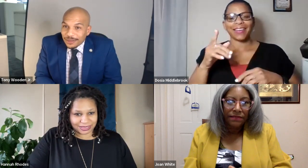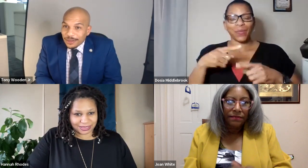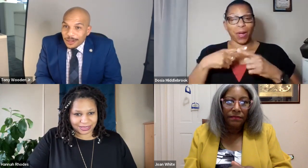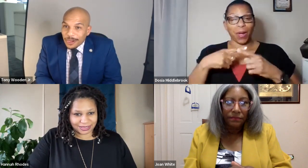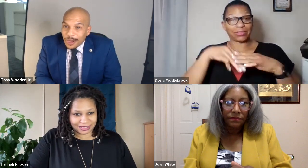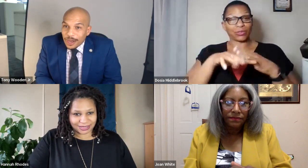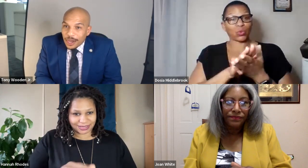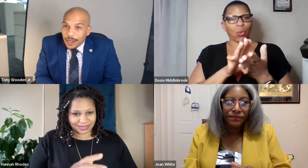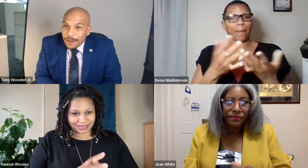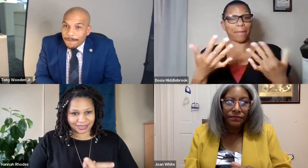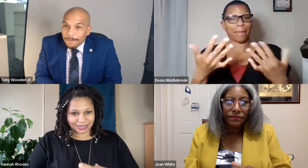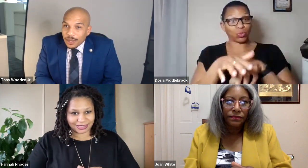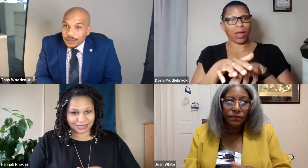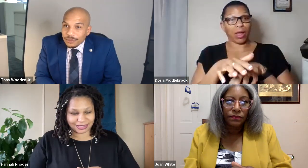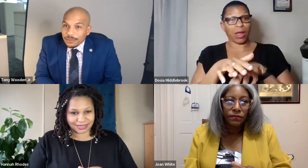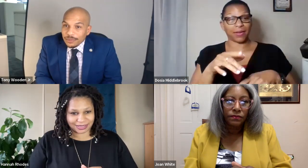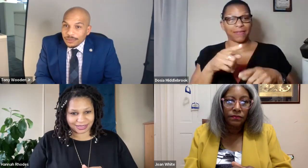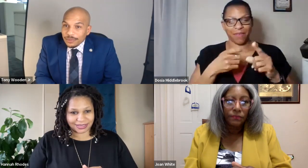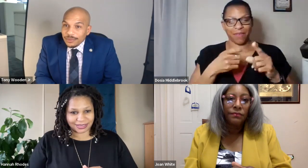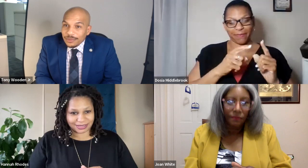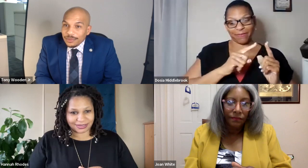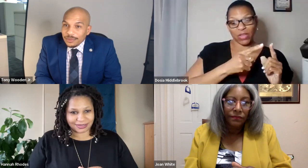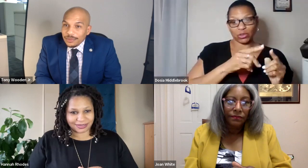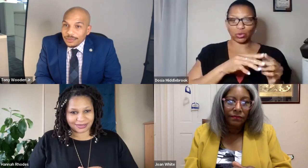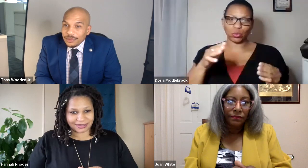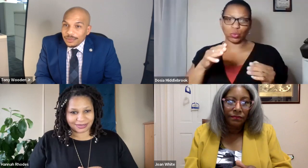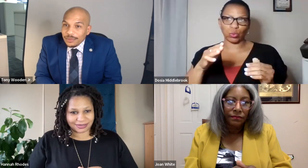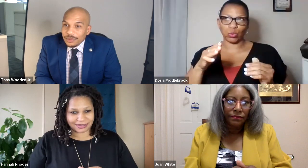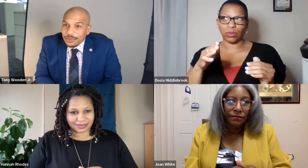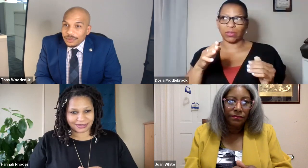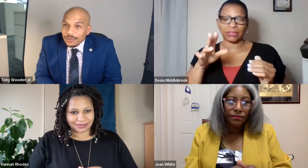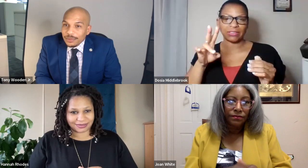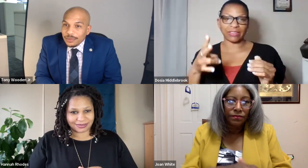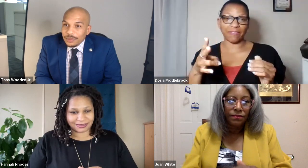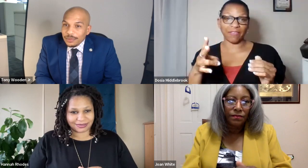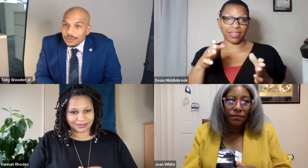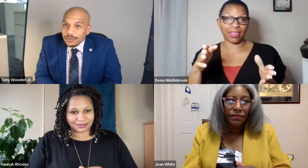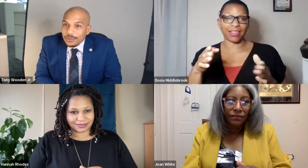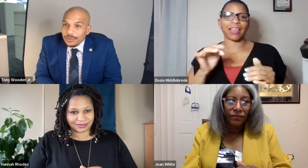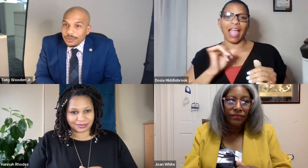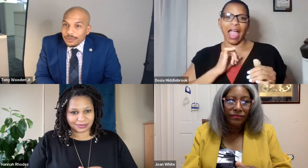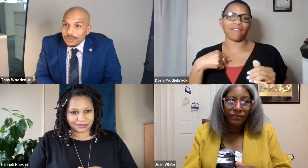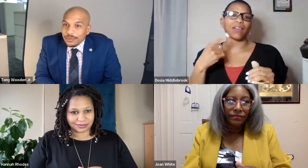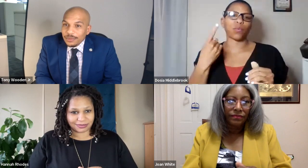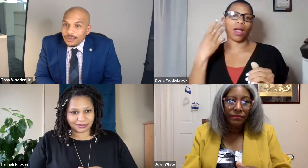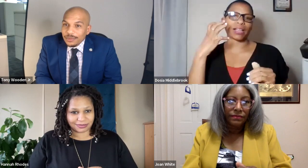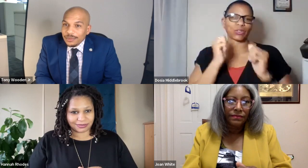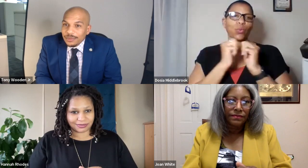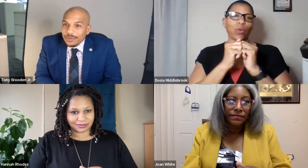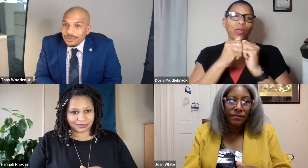I just wanted to add, when I was going to school and I was mainstream, I would say from 1st to 7th grade,